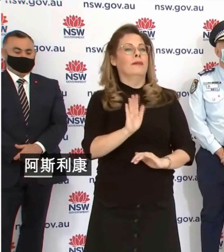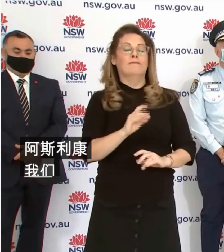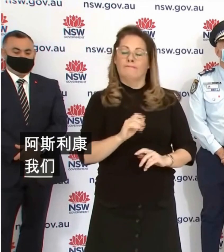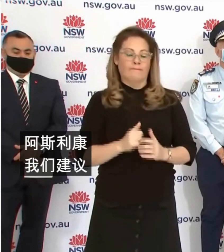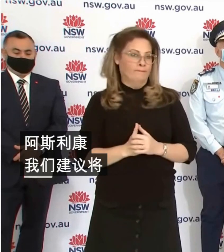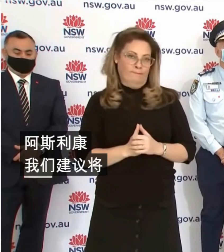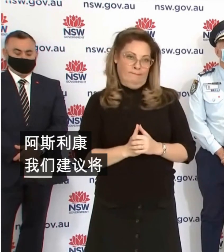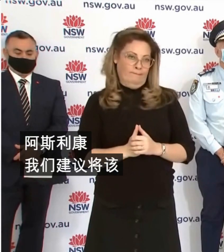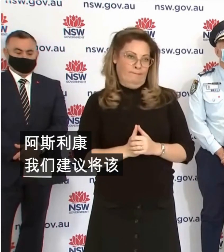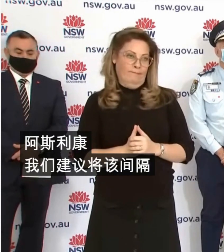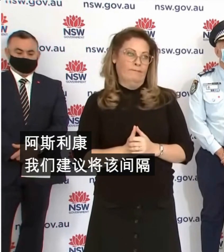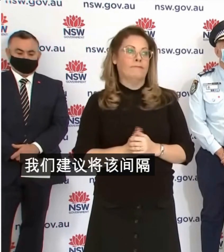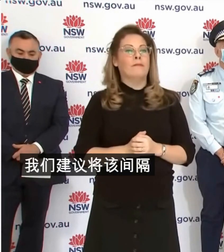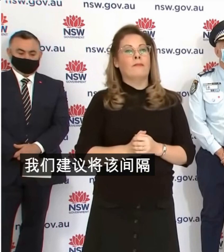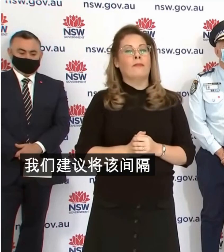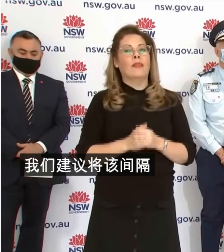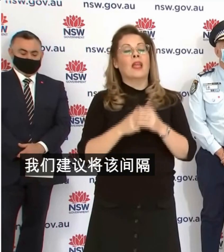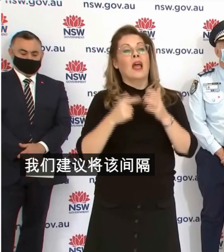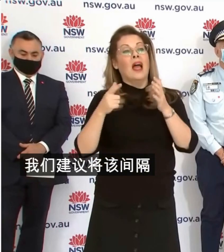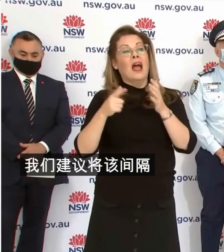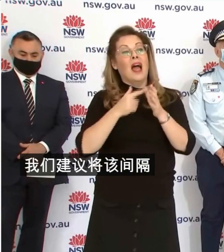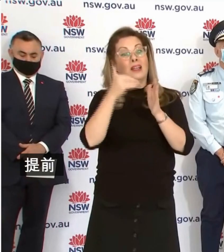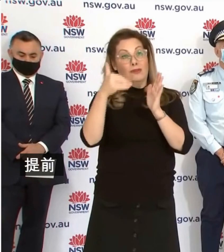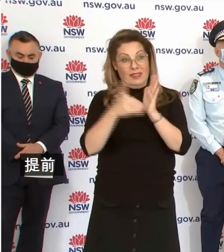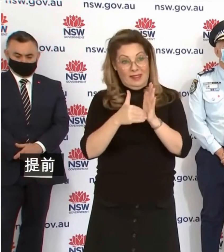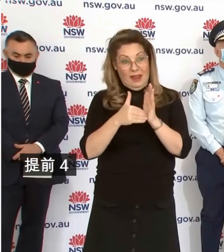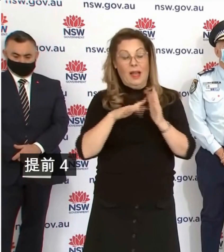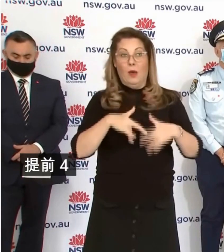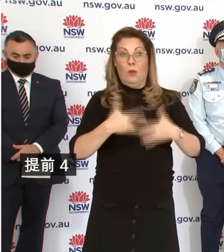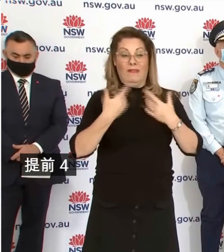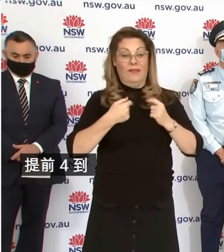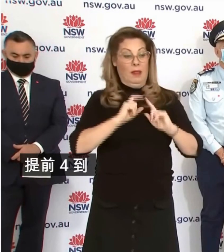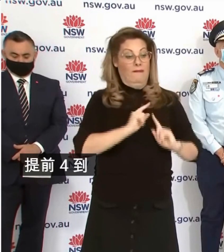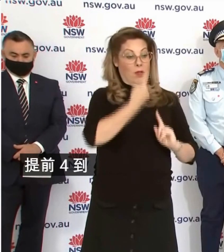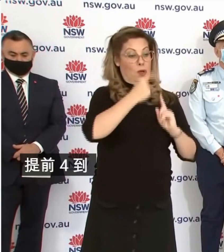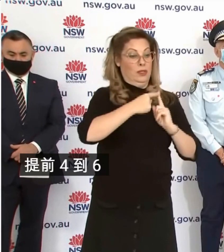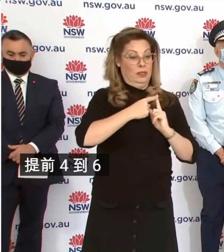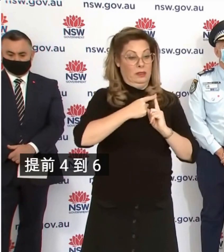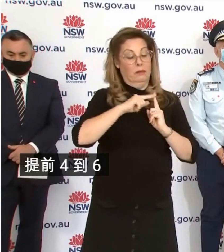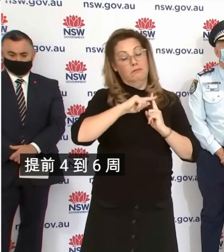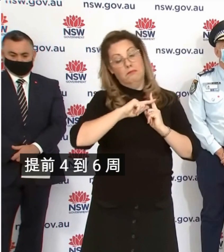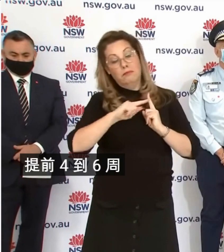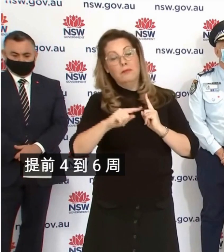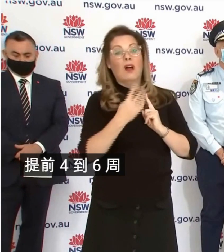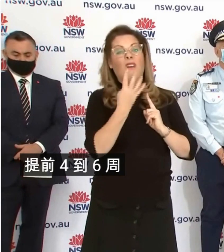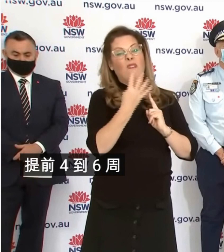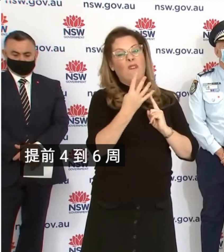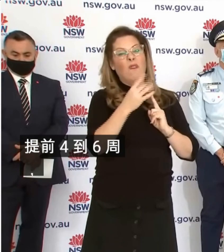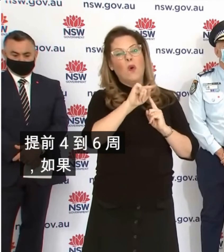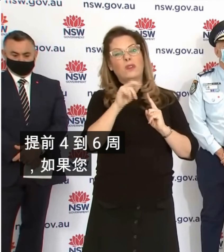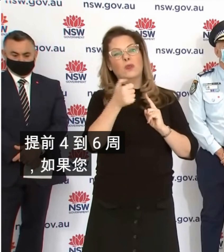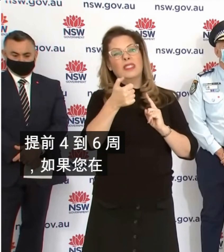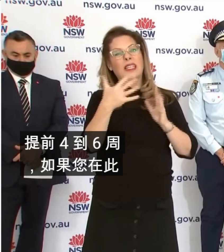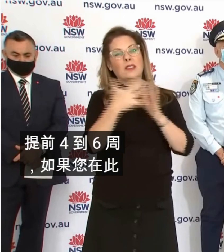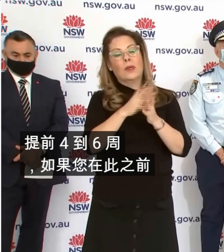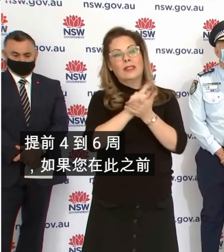AstraZeneca, we're advising that that interval be brought forward in that range of 4 to 6 weeks, and